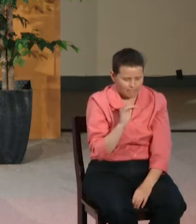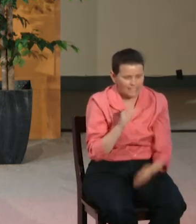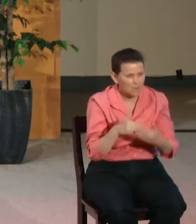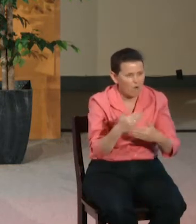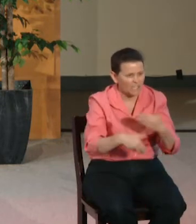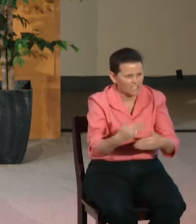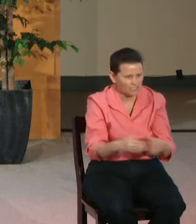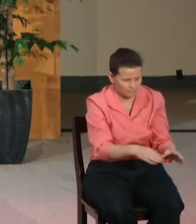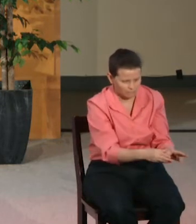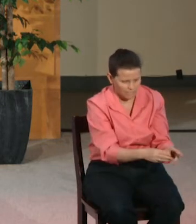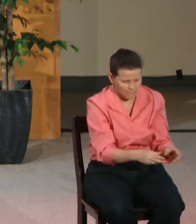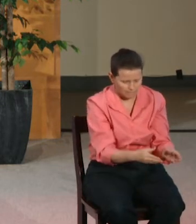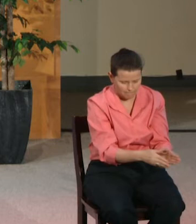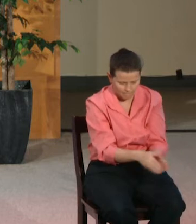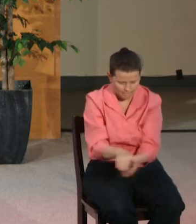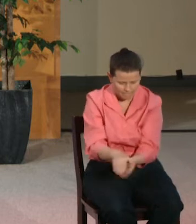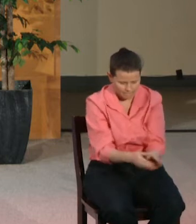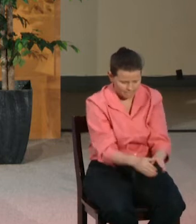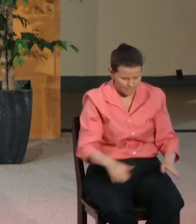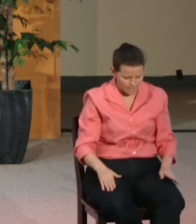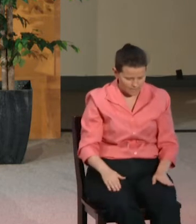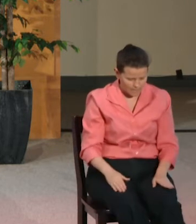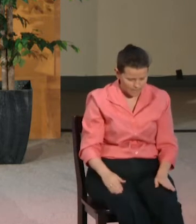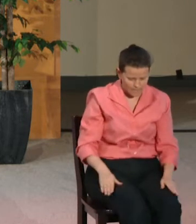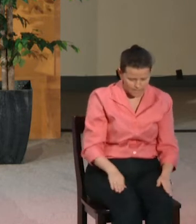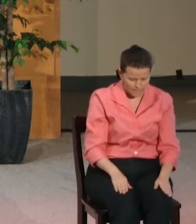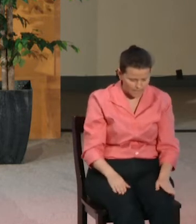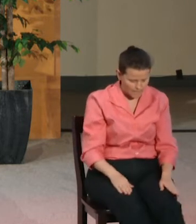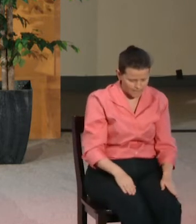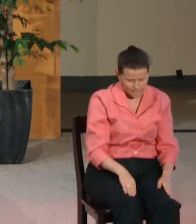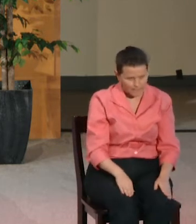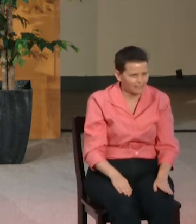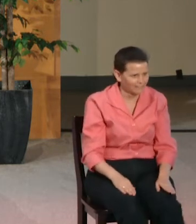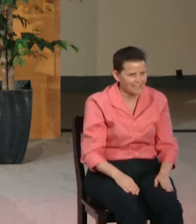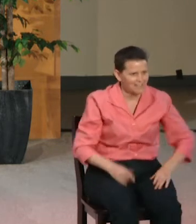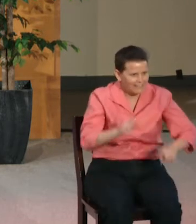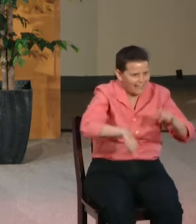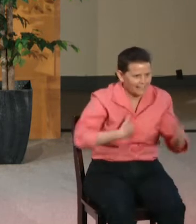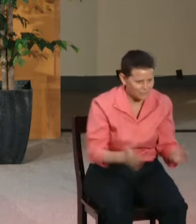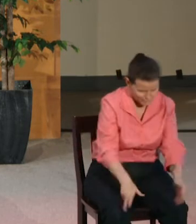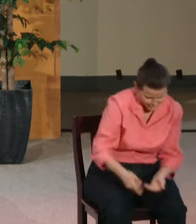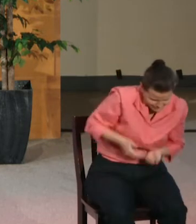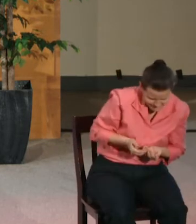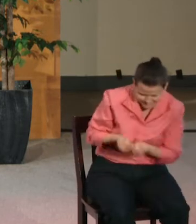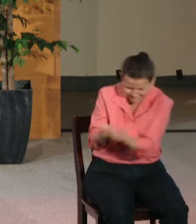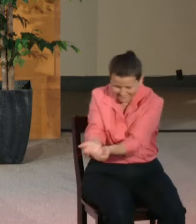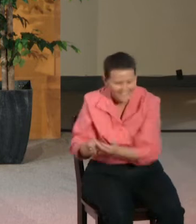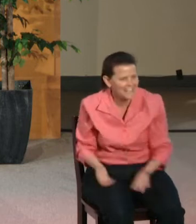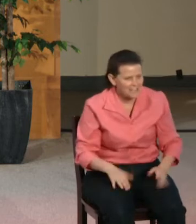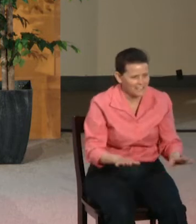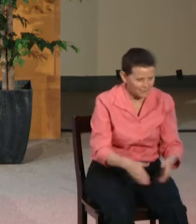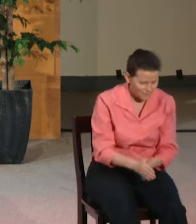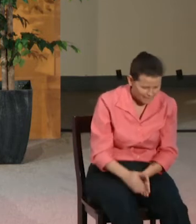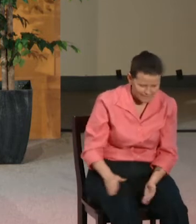only pass it back and forth with their feet because they can't really bend over and pick it up and just hand it to somebody. So they're trying to pass it to their feet, and at